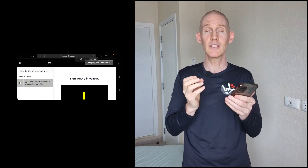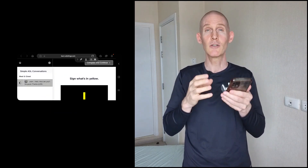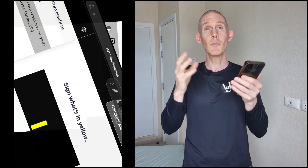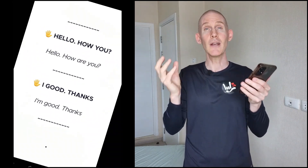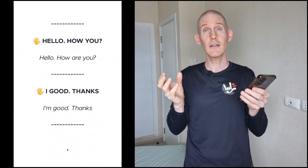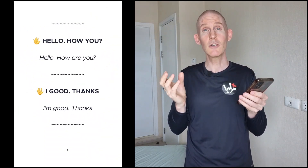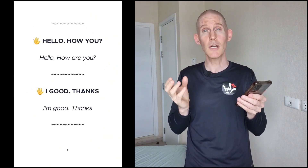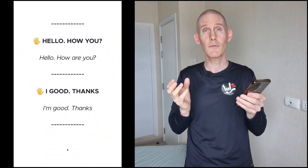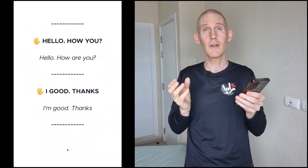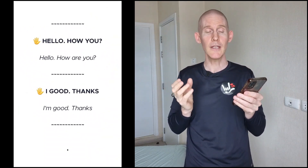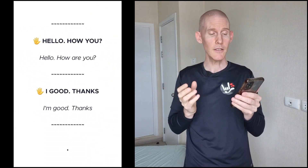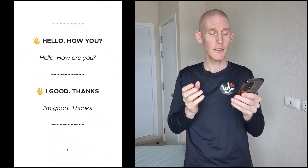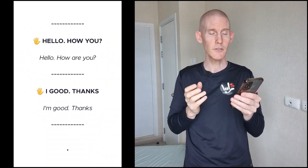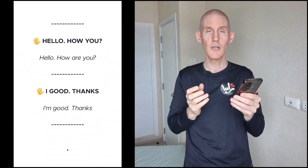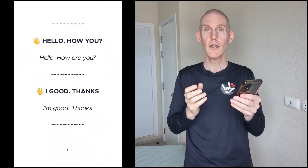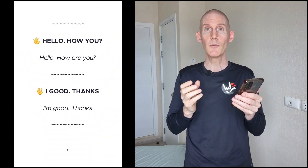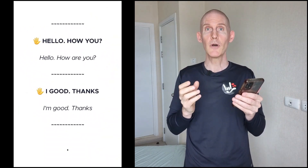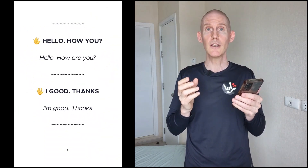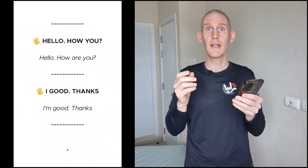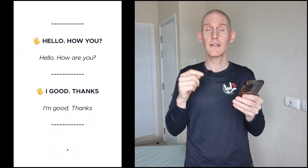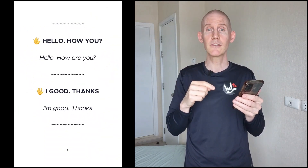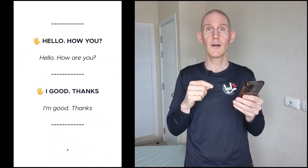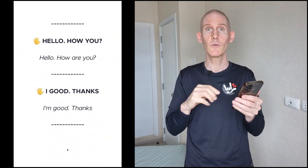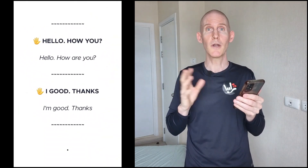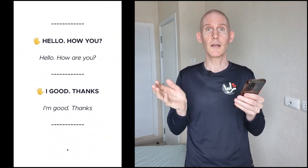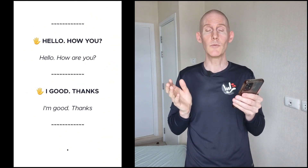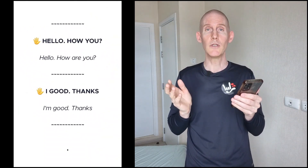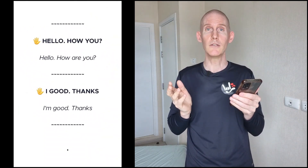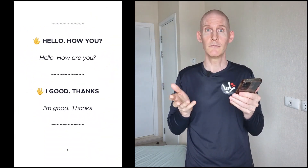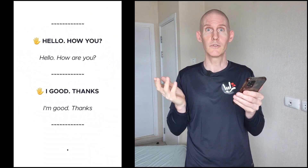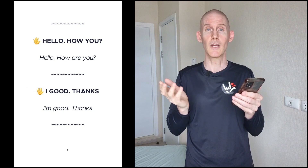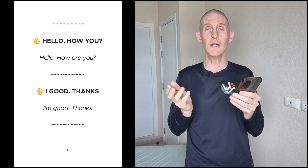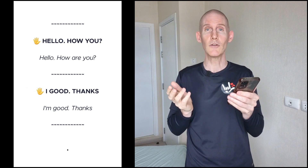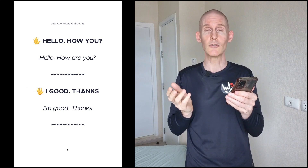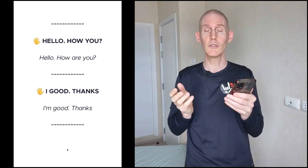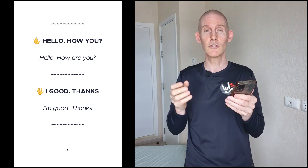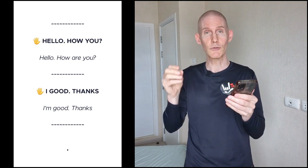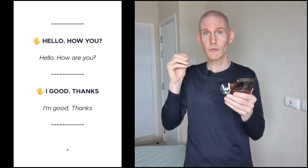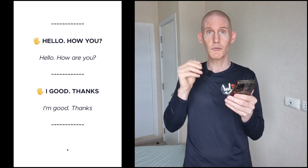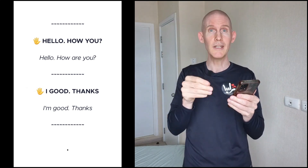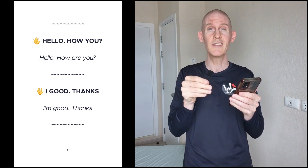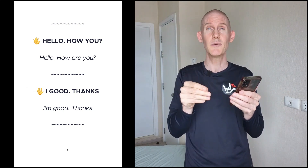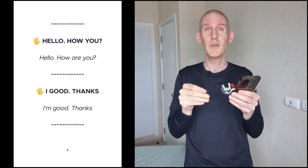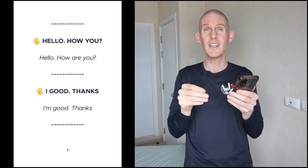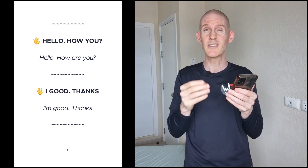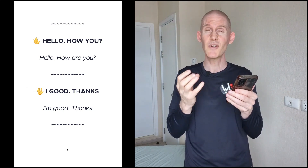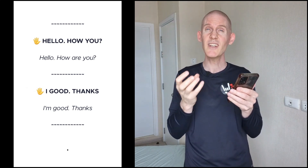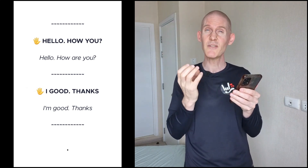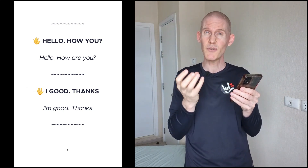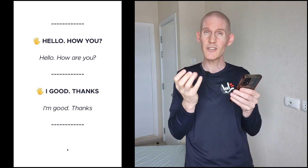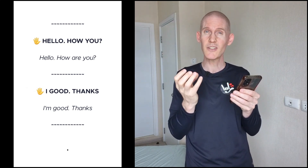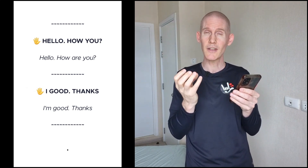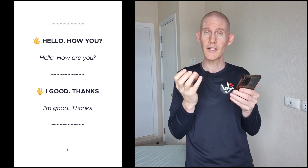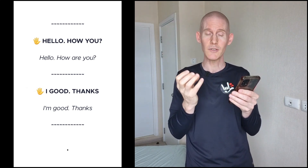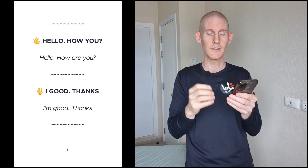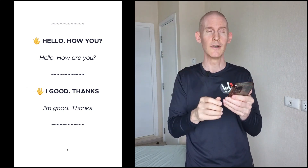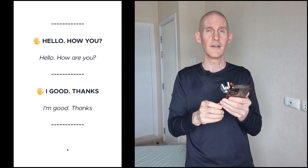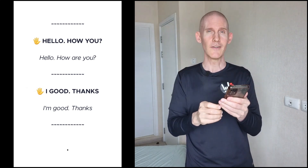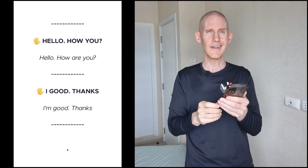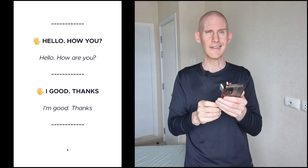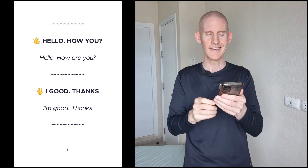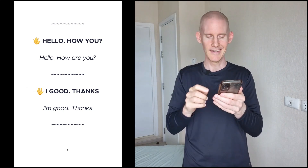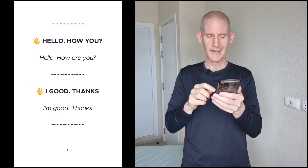them. It's grammatically correct for English, but in ASL, we're not going to be signing those. You just go straight to the meat. It's very efficient